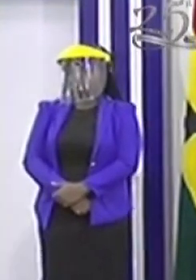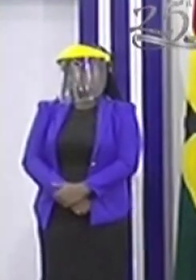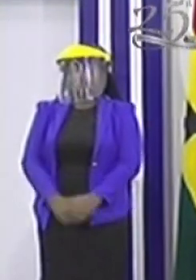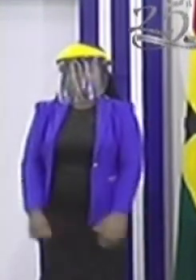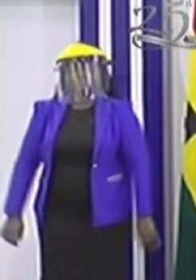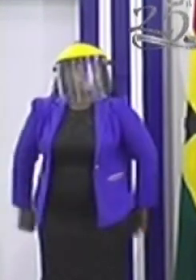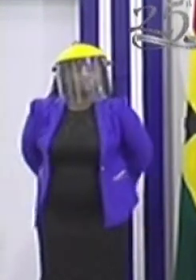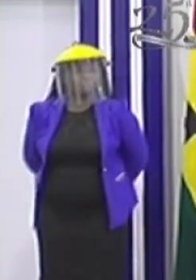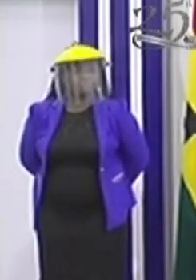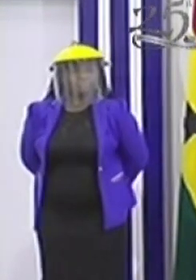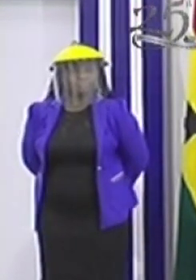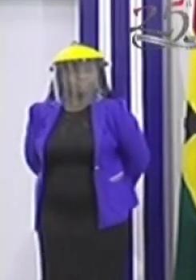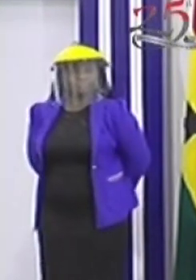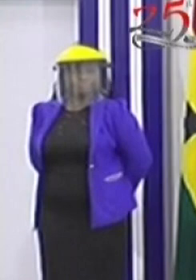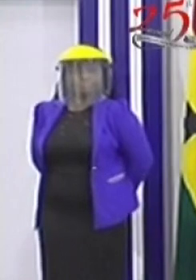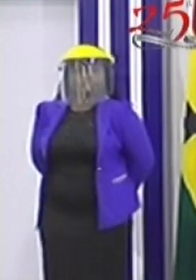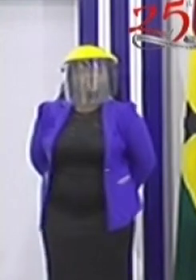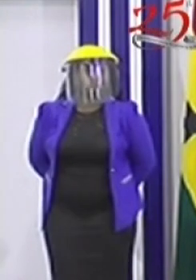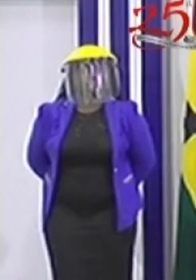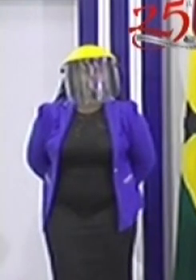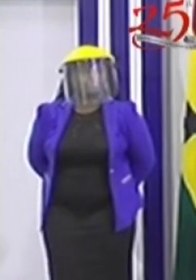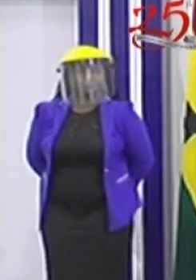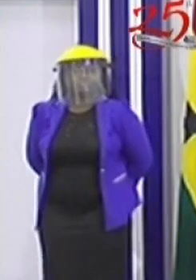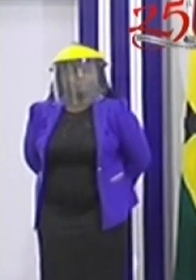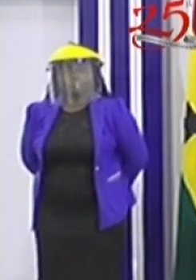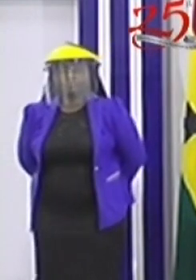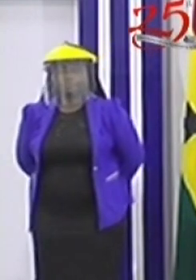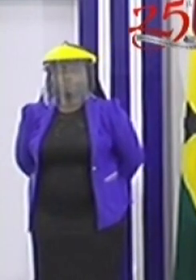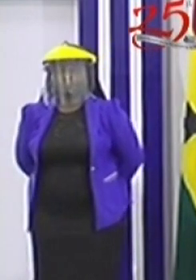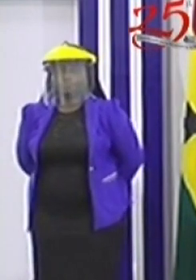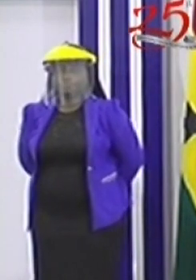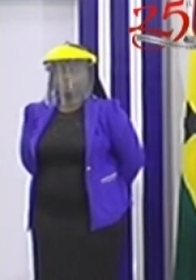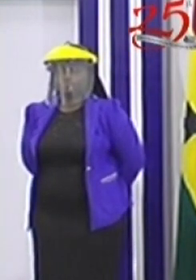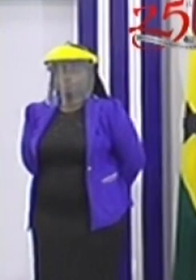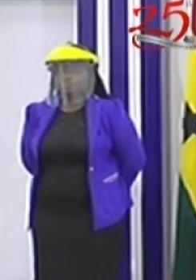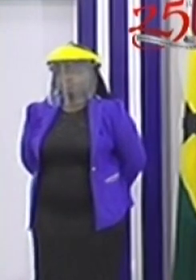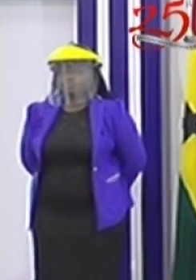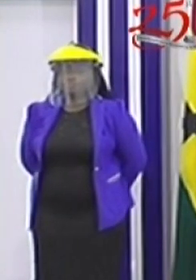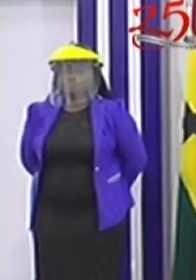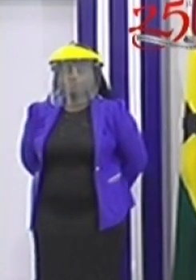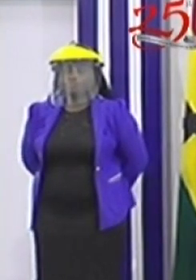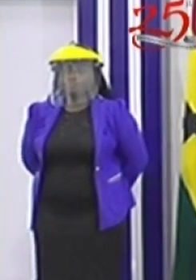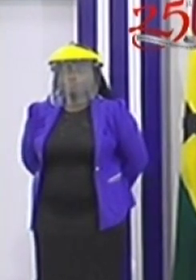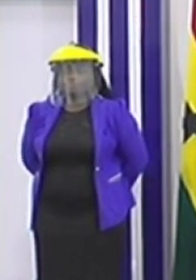My name is Bill Bennett, and I represent Top FM and Top TV.